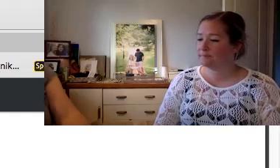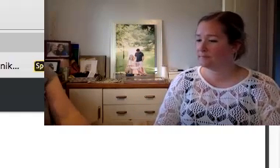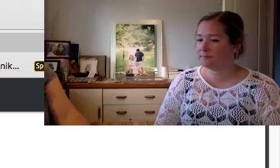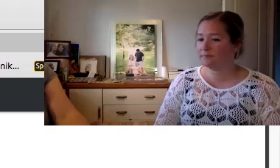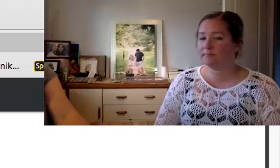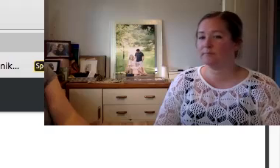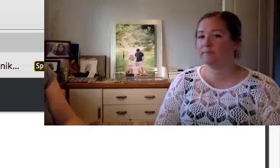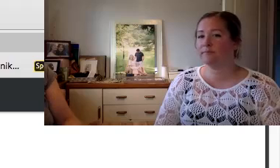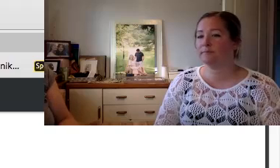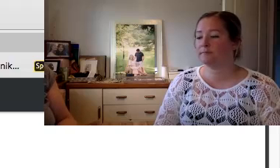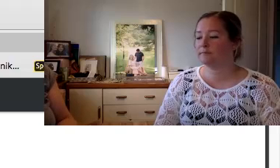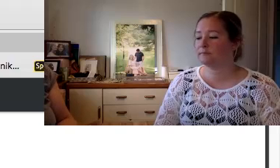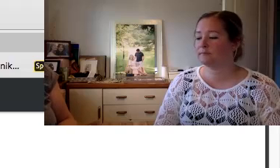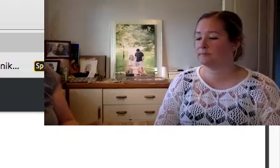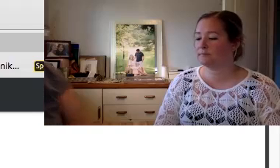Sound good?